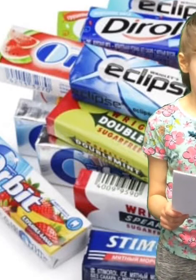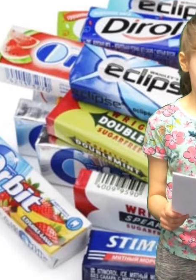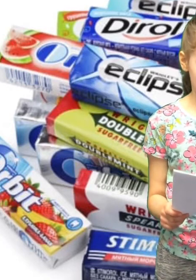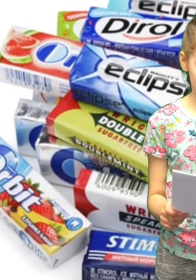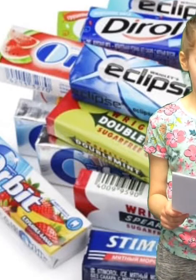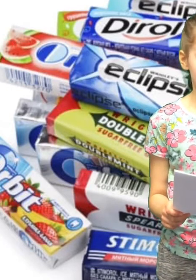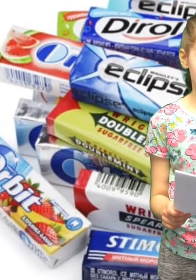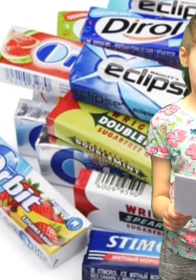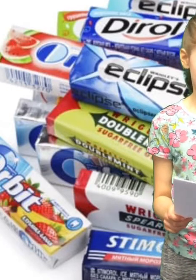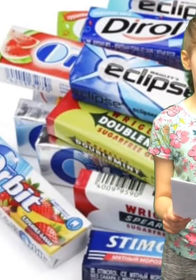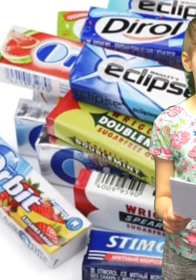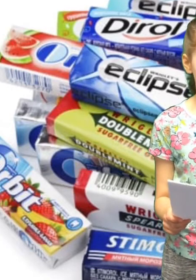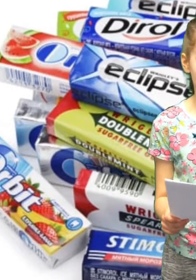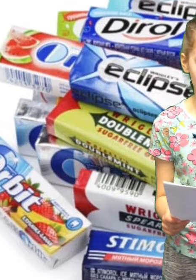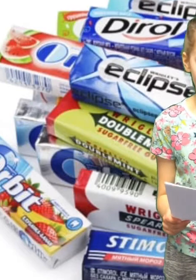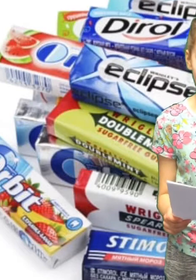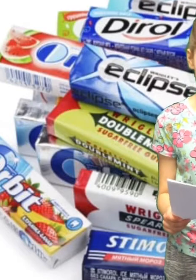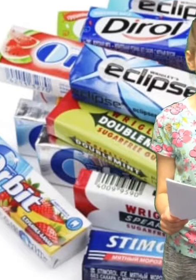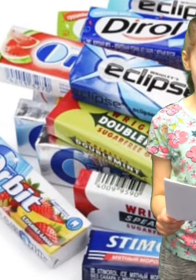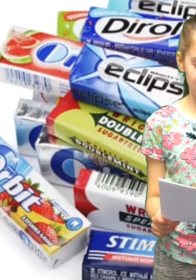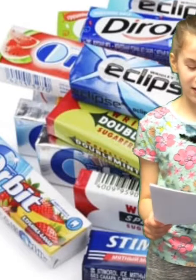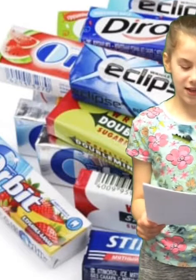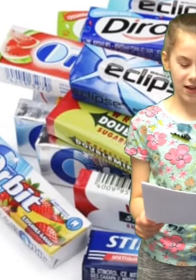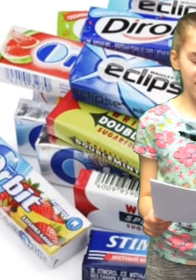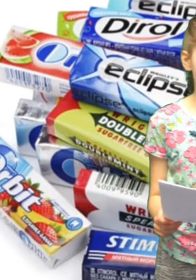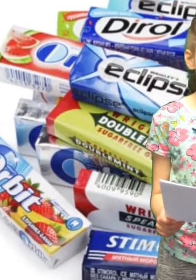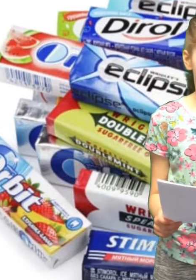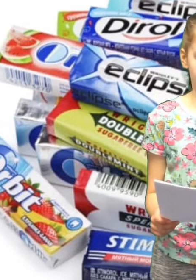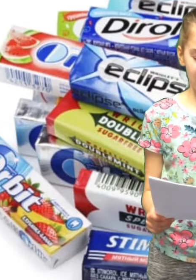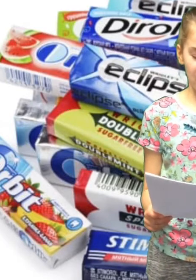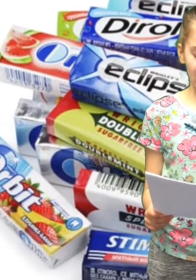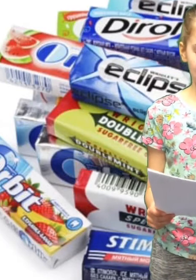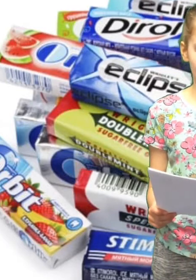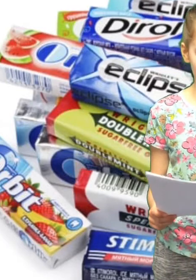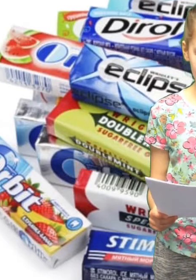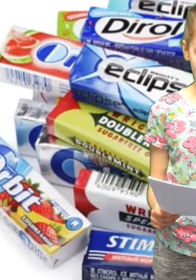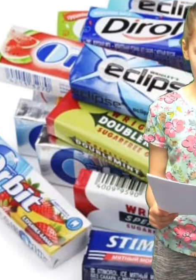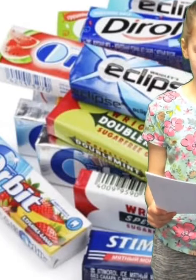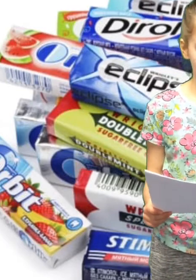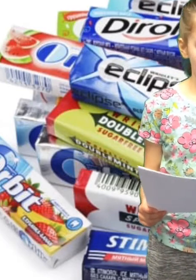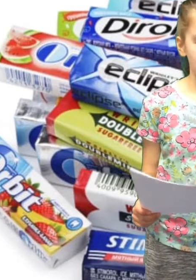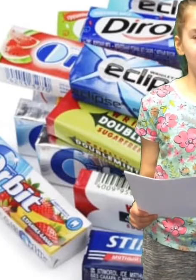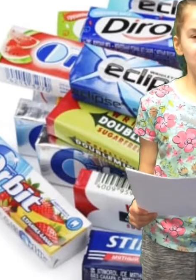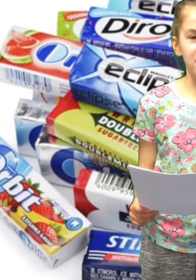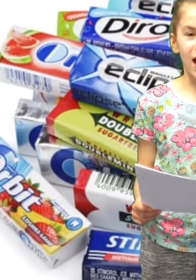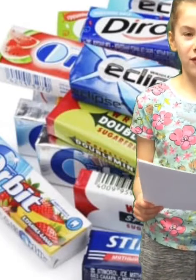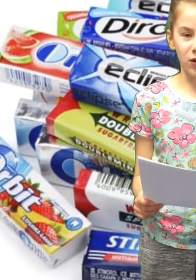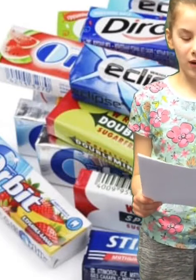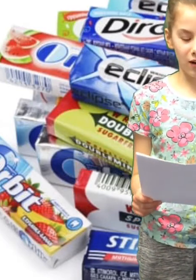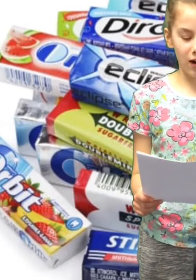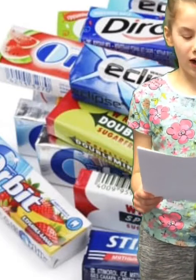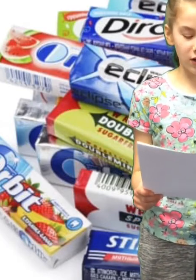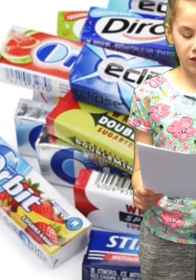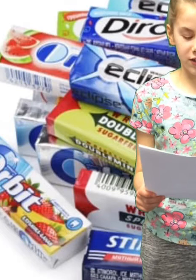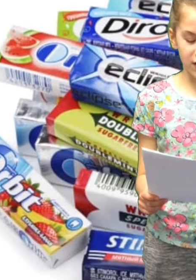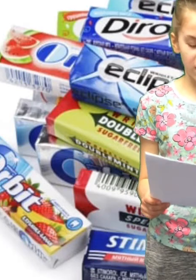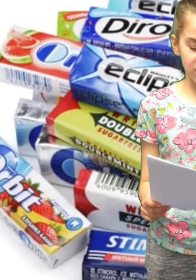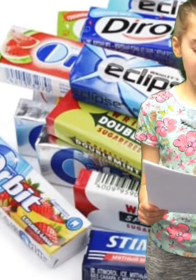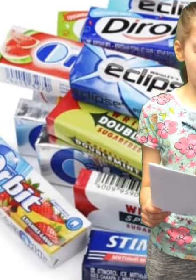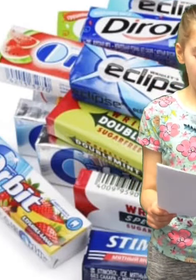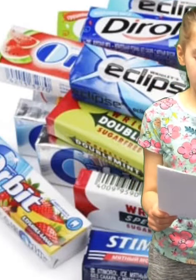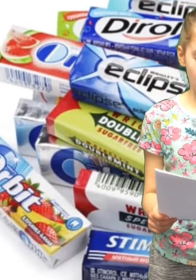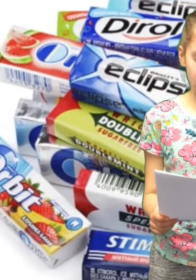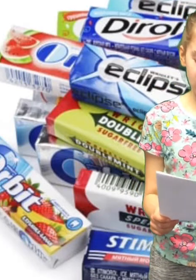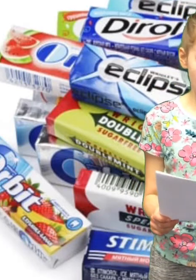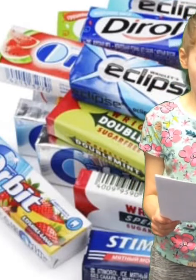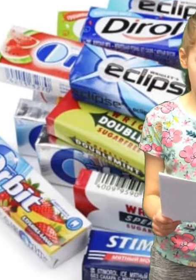bubble big as can be. It's so big I can't even see. I hear a pop. I stop. The gum is everywhere. Under the stairs.